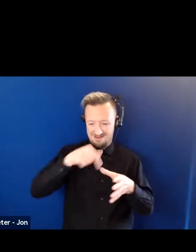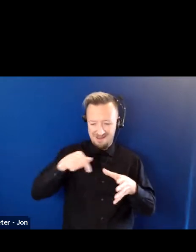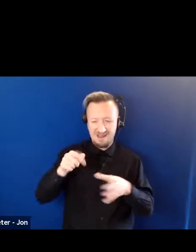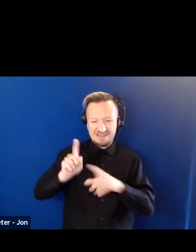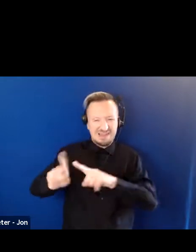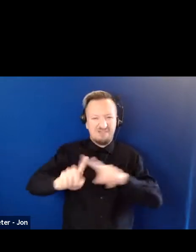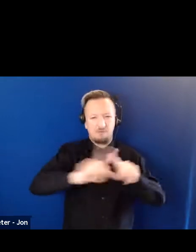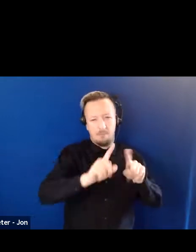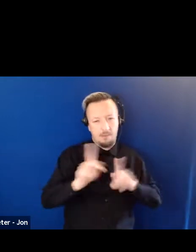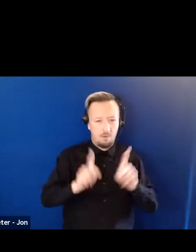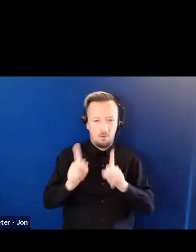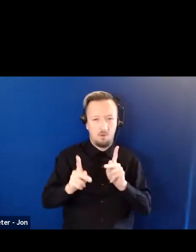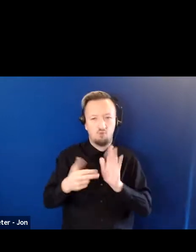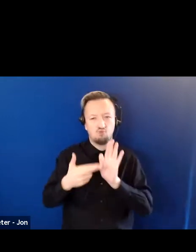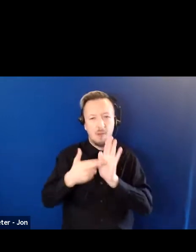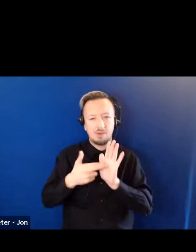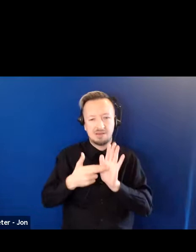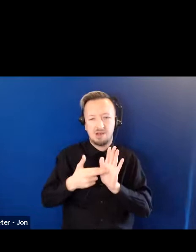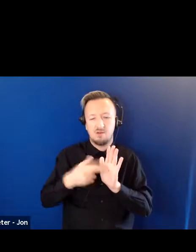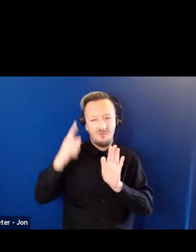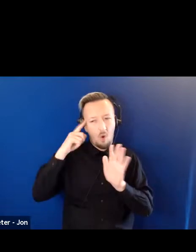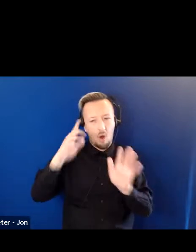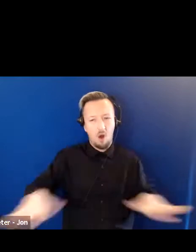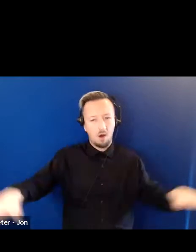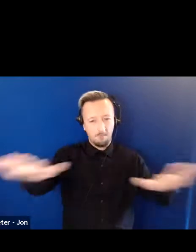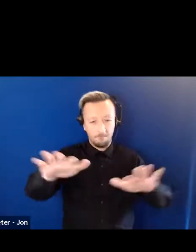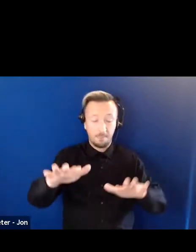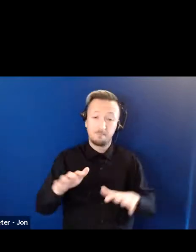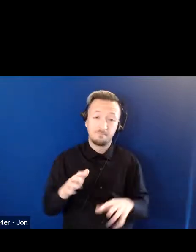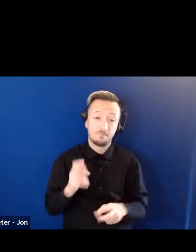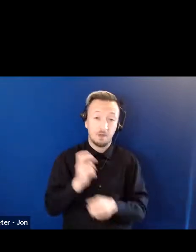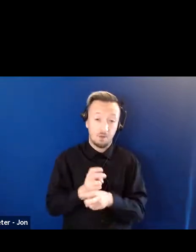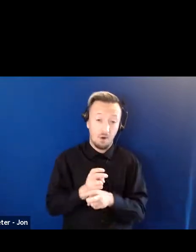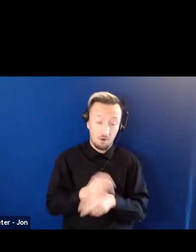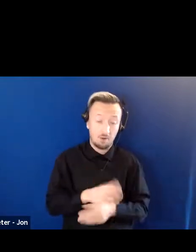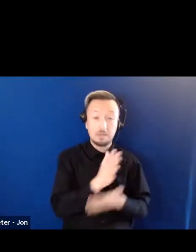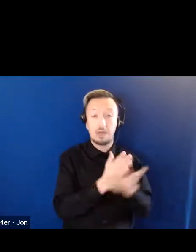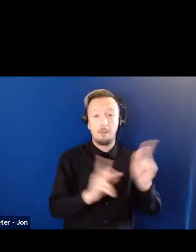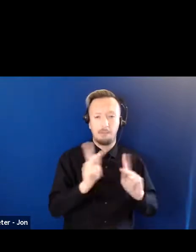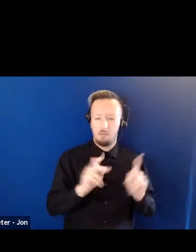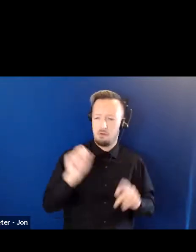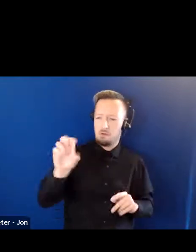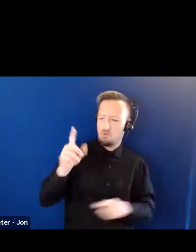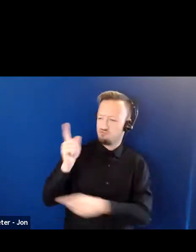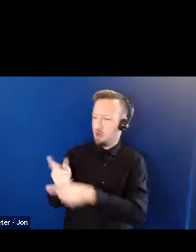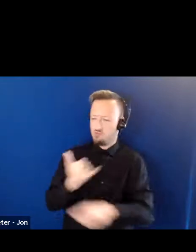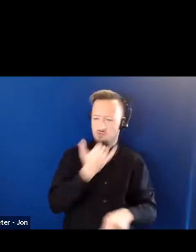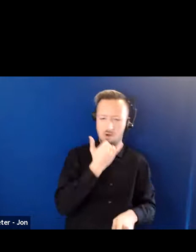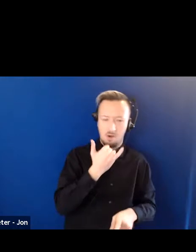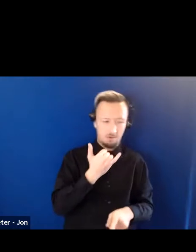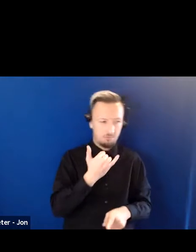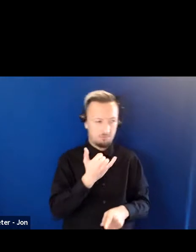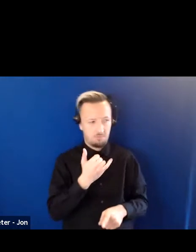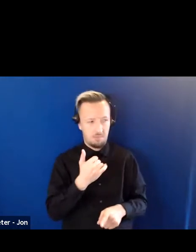Again, it's hard to make decisions and have people tell you what's right or what's wrong when you've never experienced